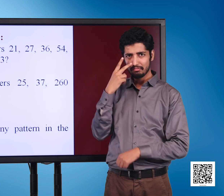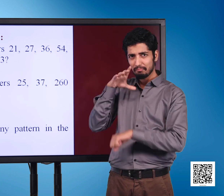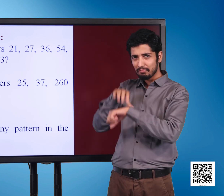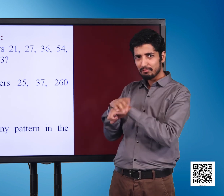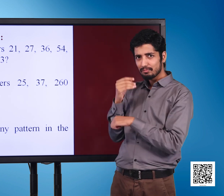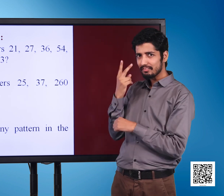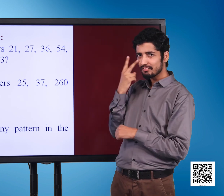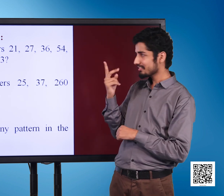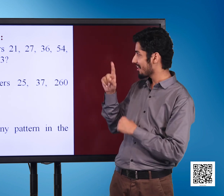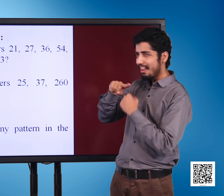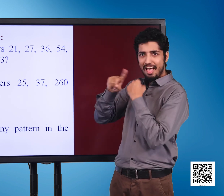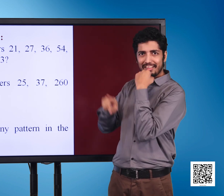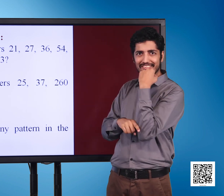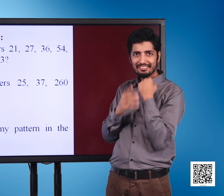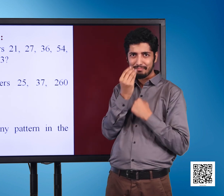Can you see any pattern in the ones place?